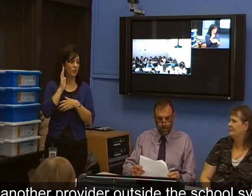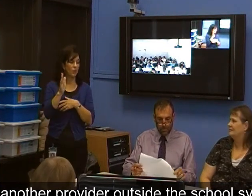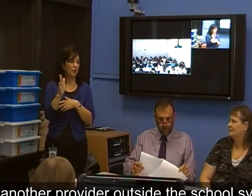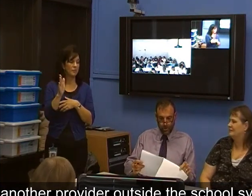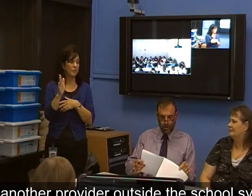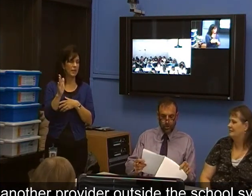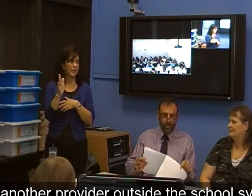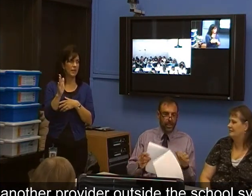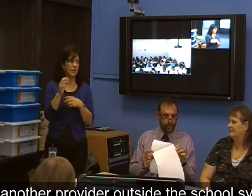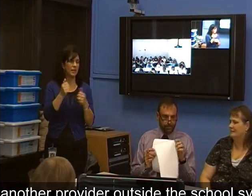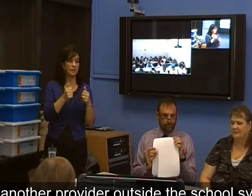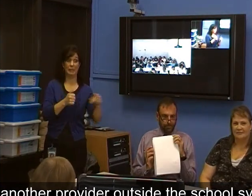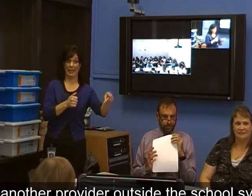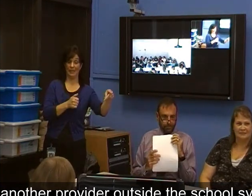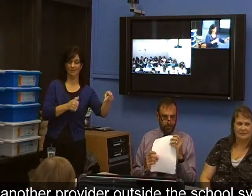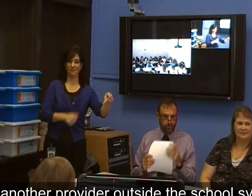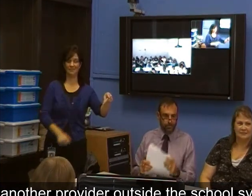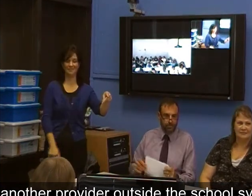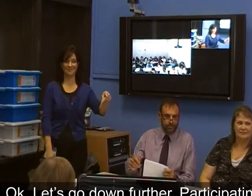P.